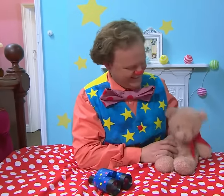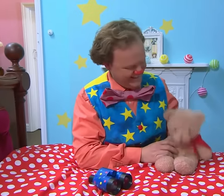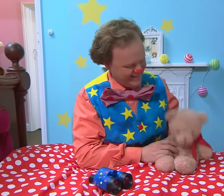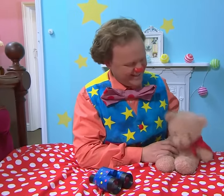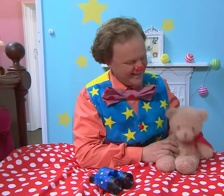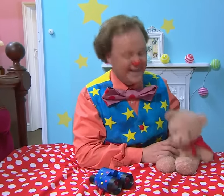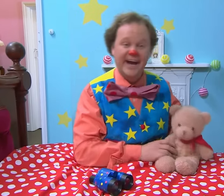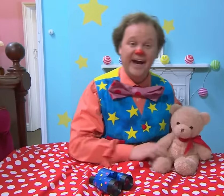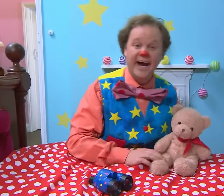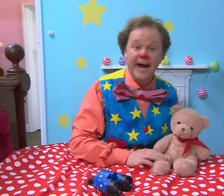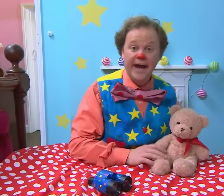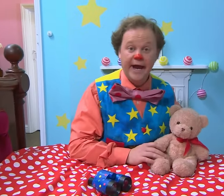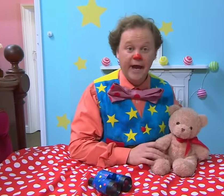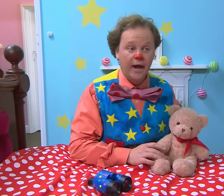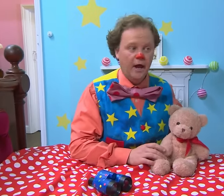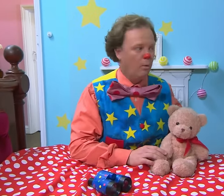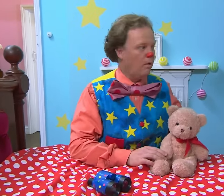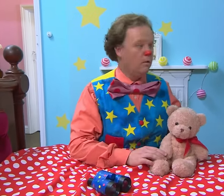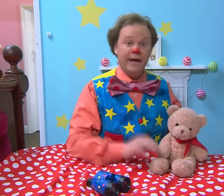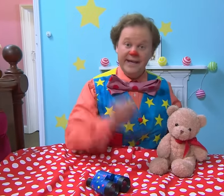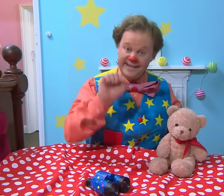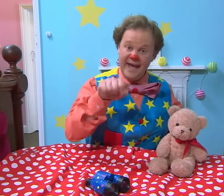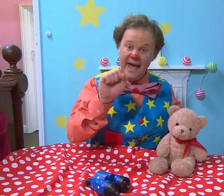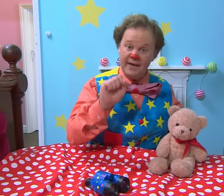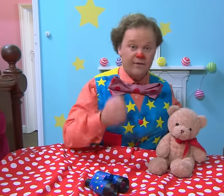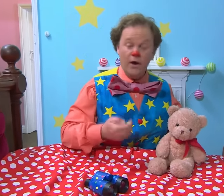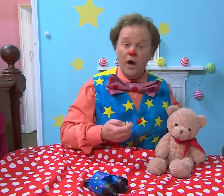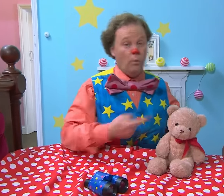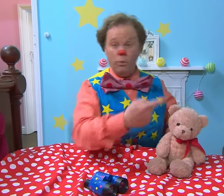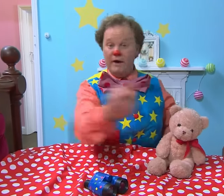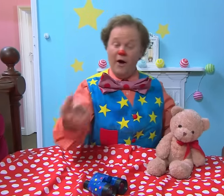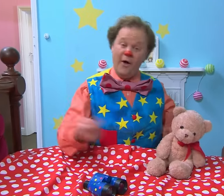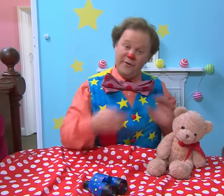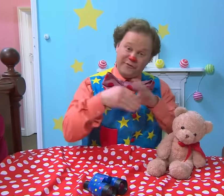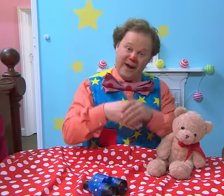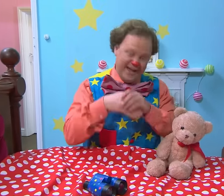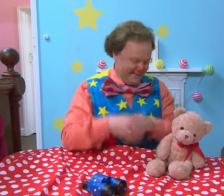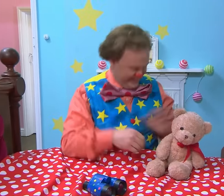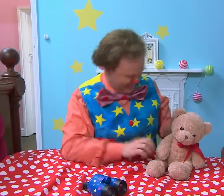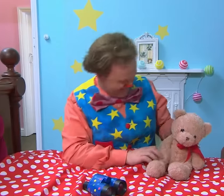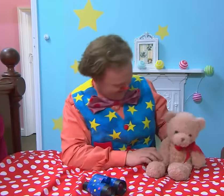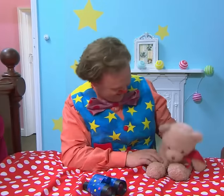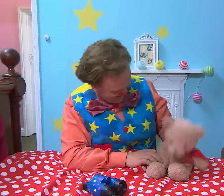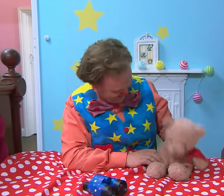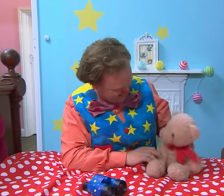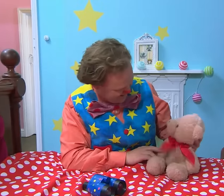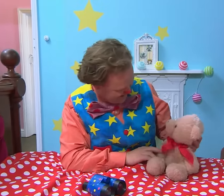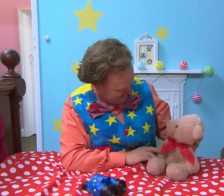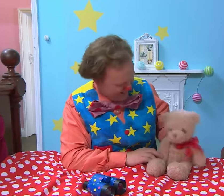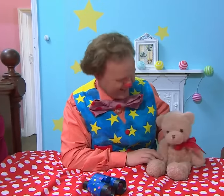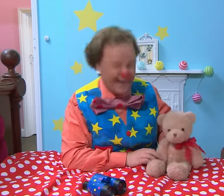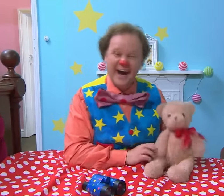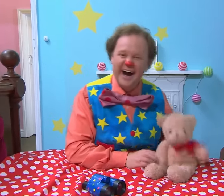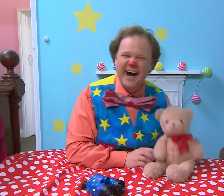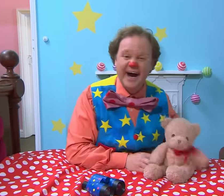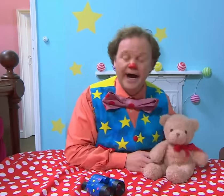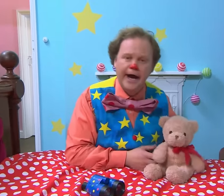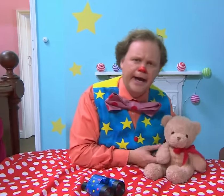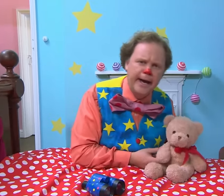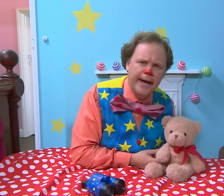And now he's our friend too. Well, yes, we're all friends. Mr. Tumble, can you show us the